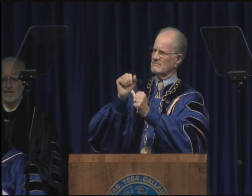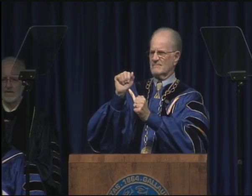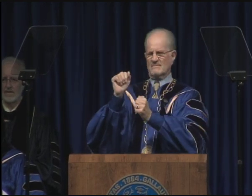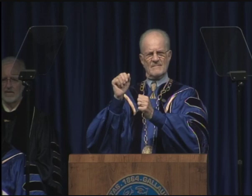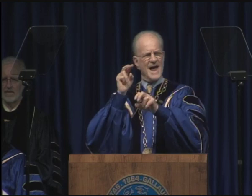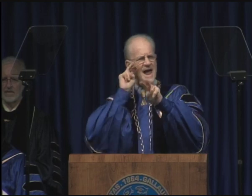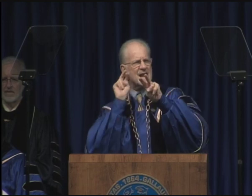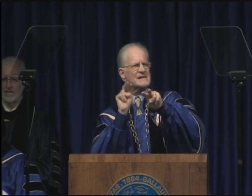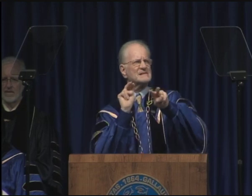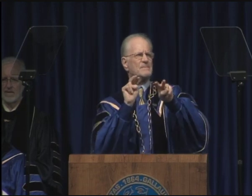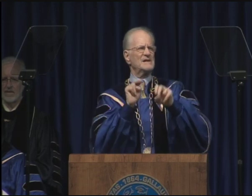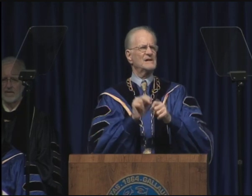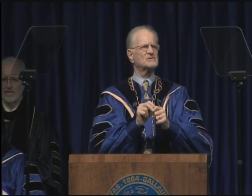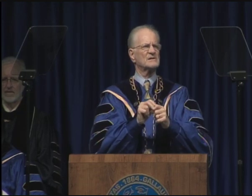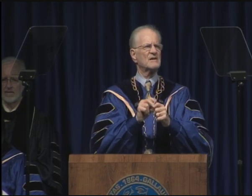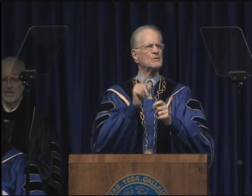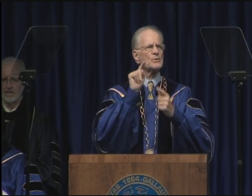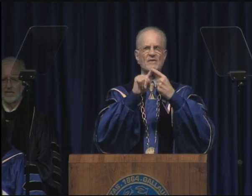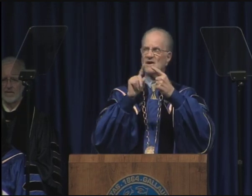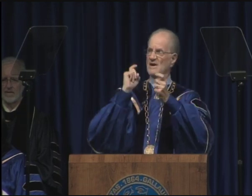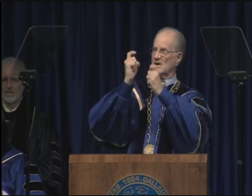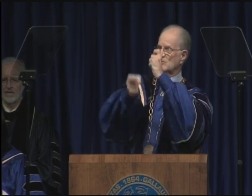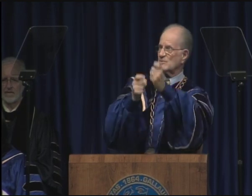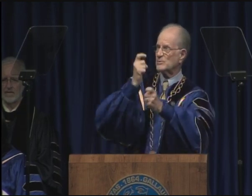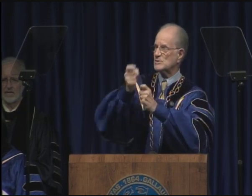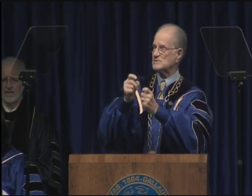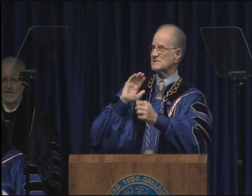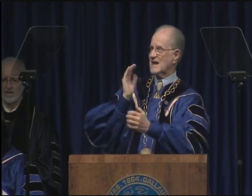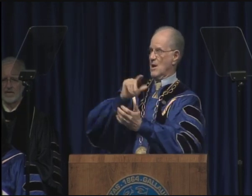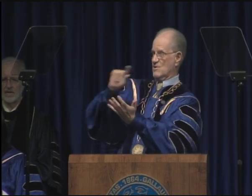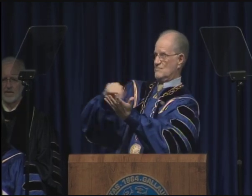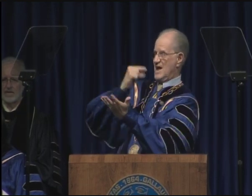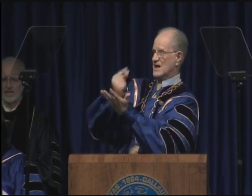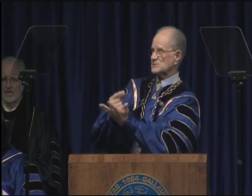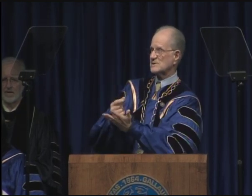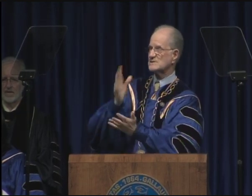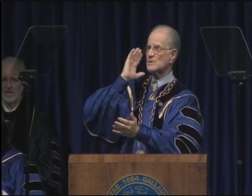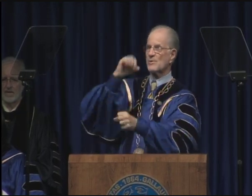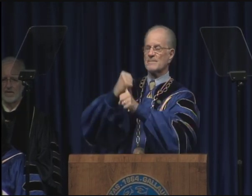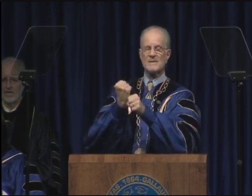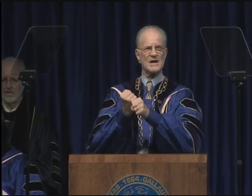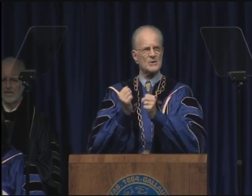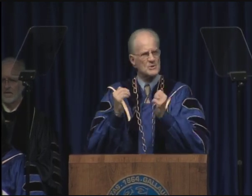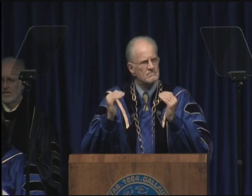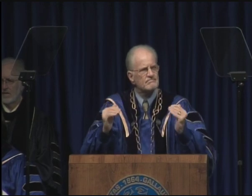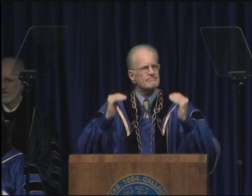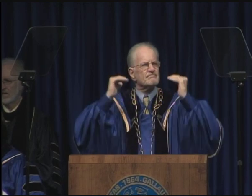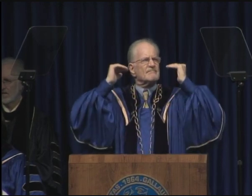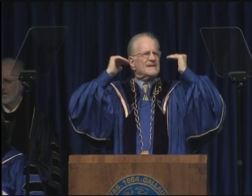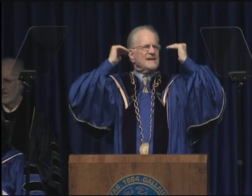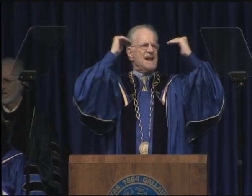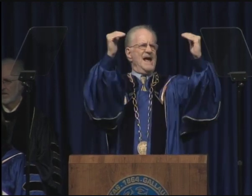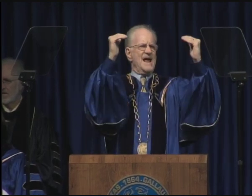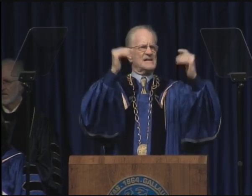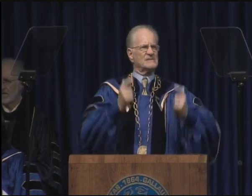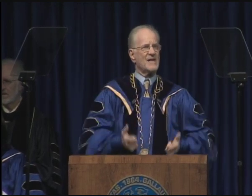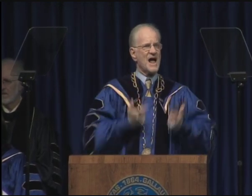All of us look forward with anticipation to the contributions our graduates will make to enhance the